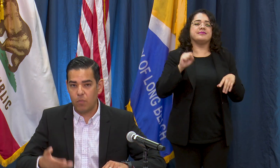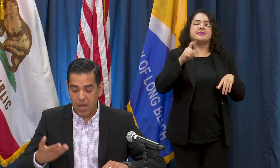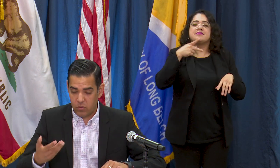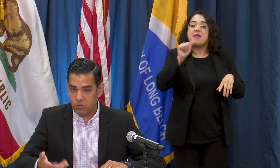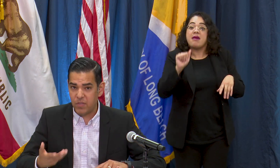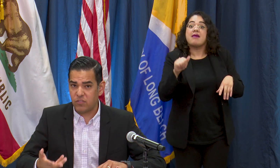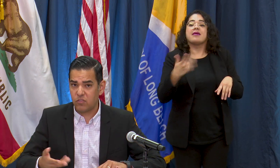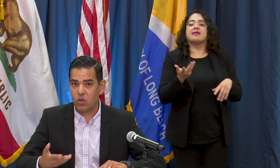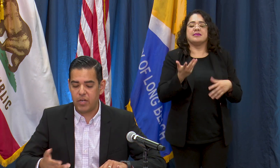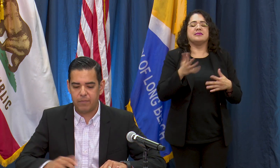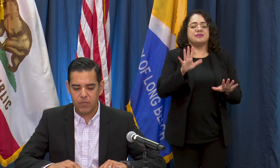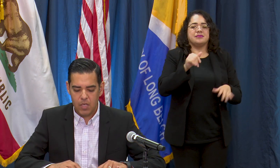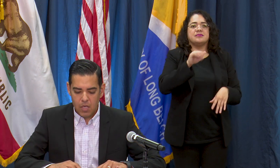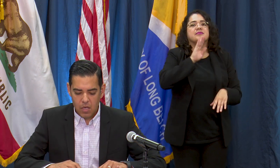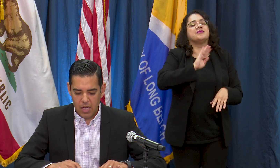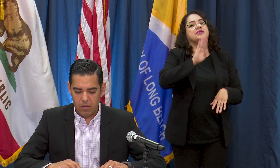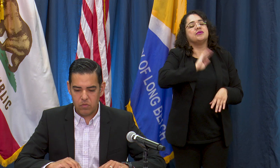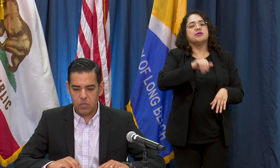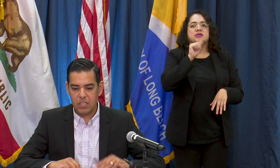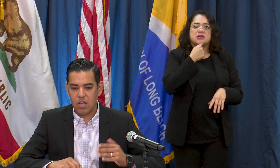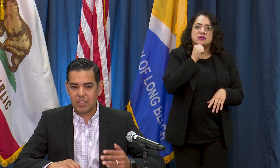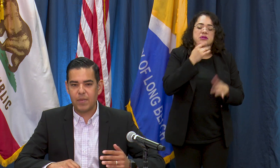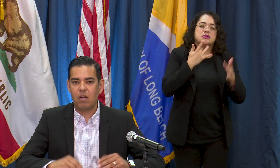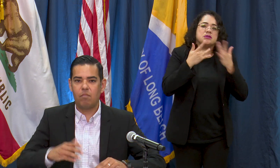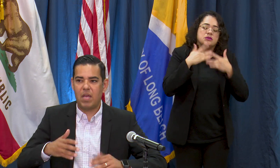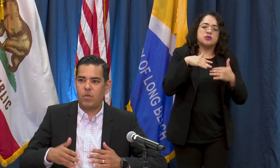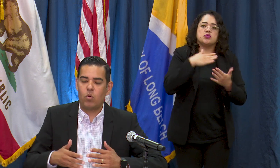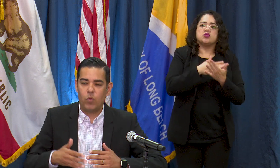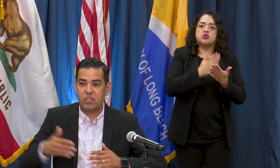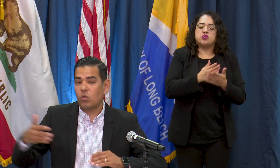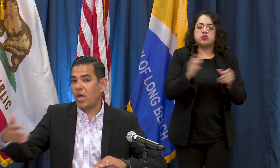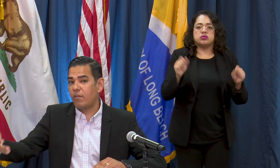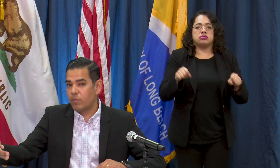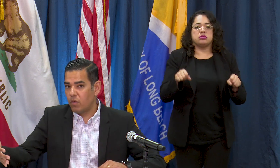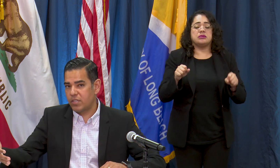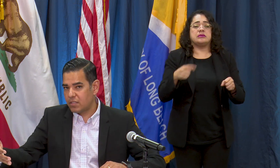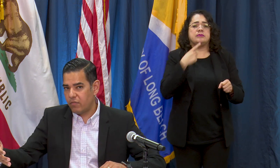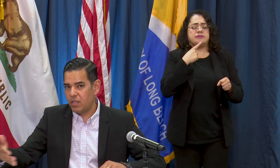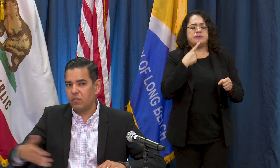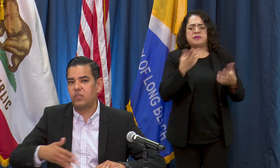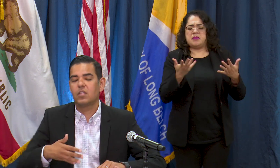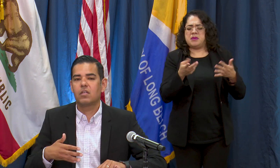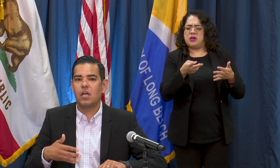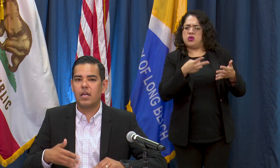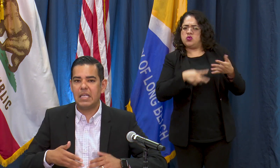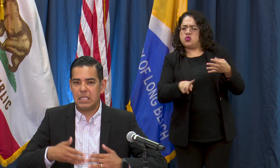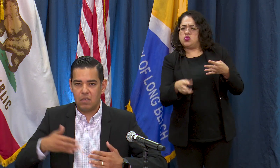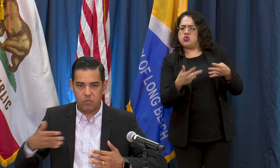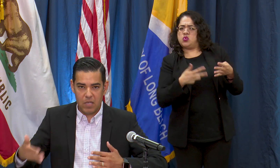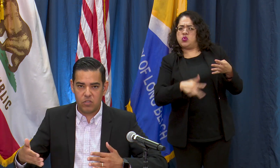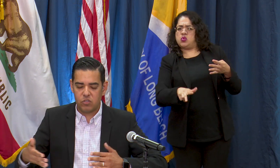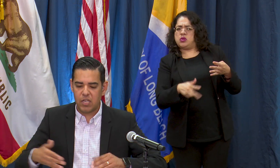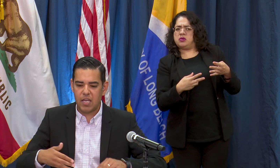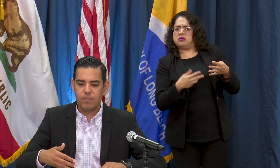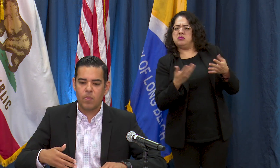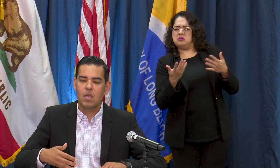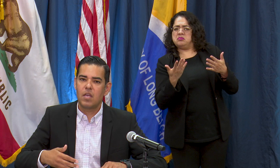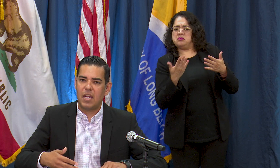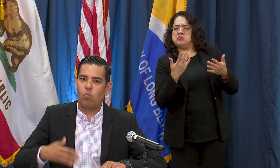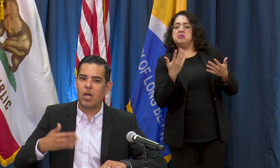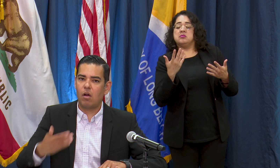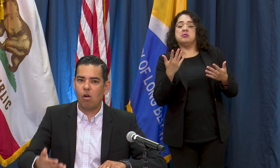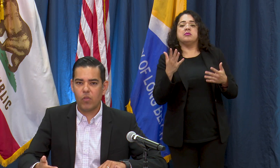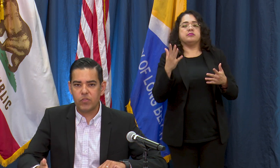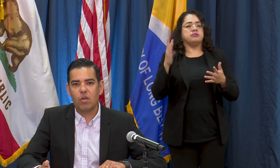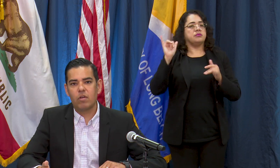suffering and whose businesses are hurting. He talked about maybe we're weeks away from those activities in his message today.